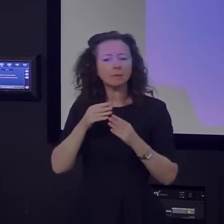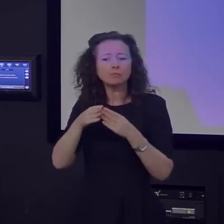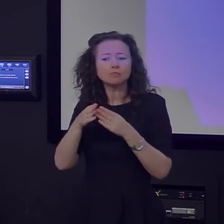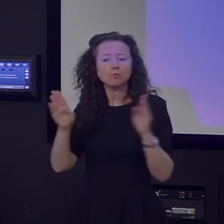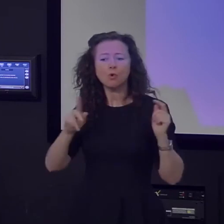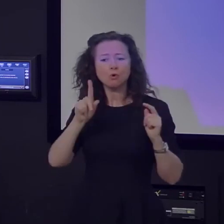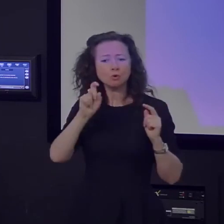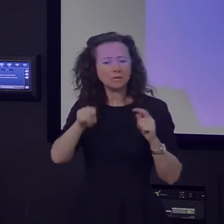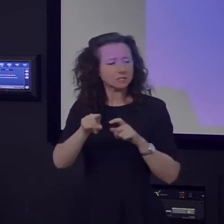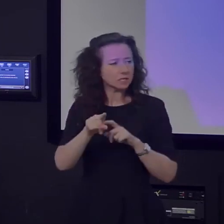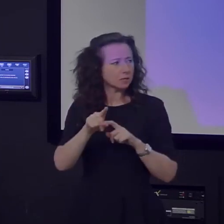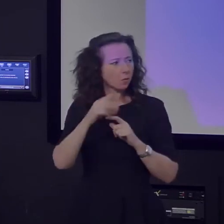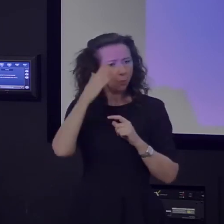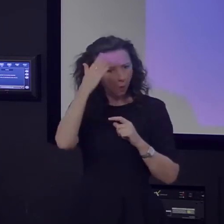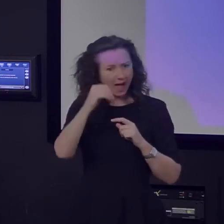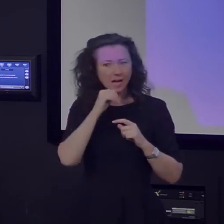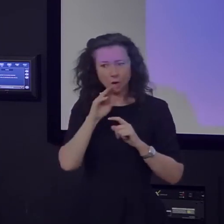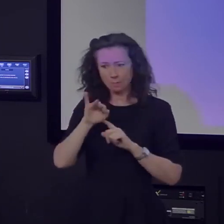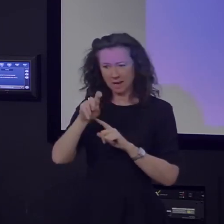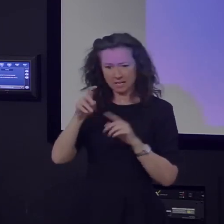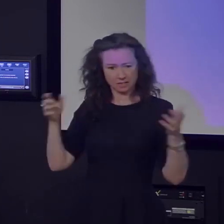be some kind of mix